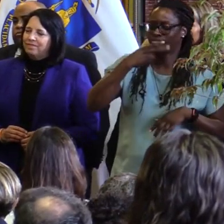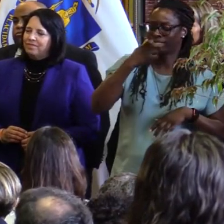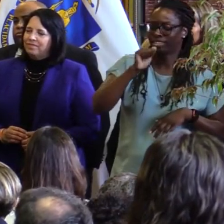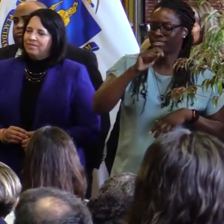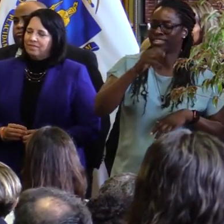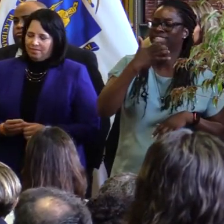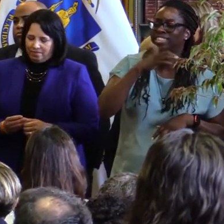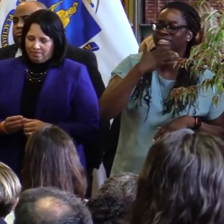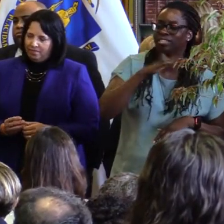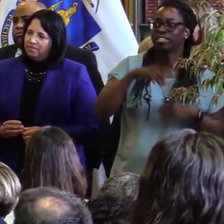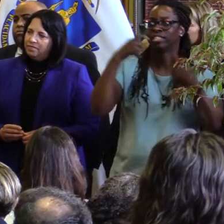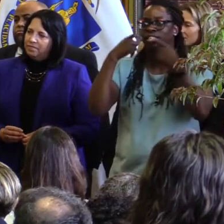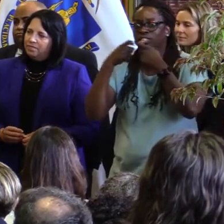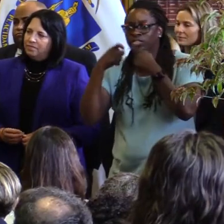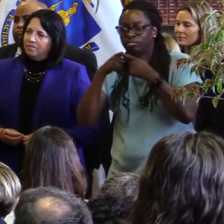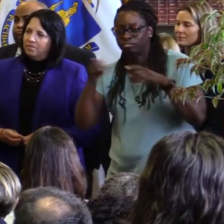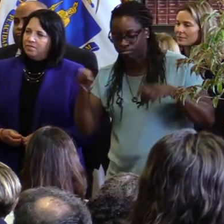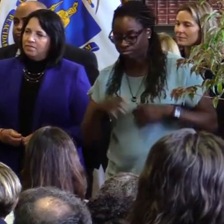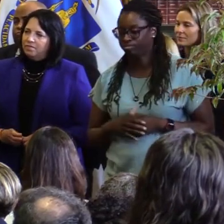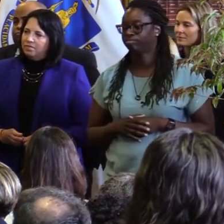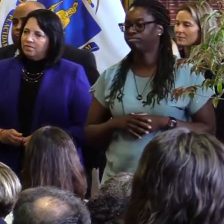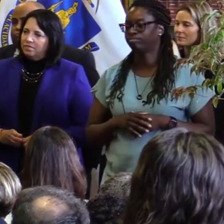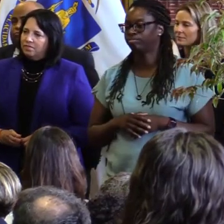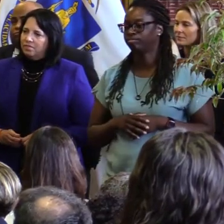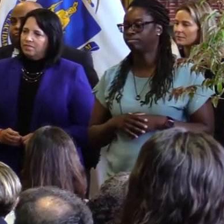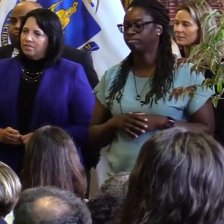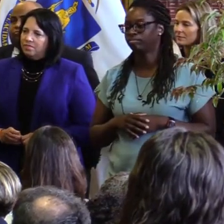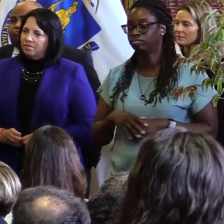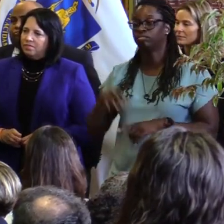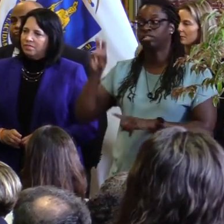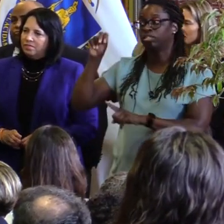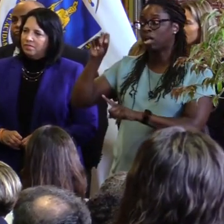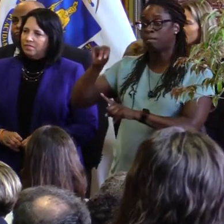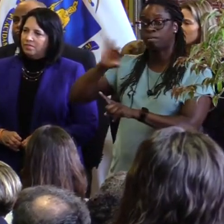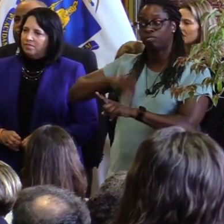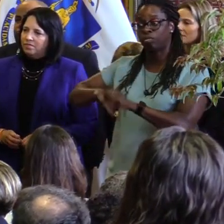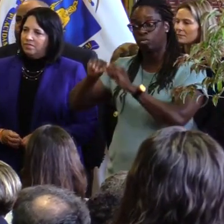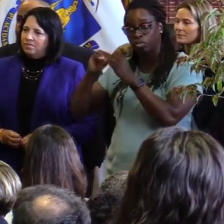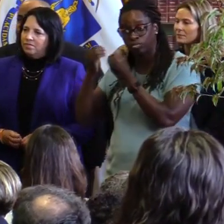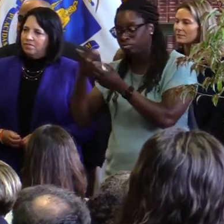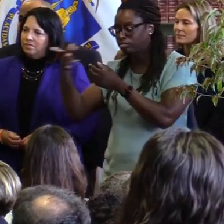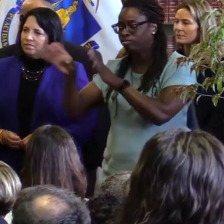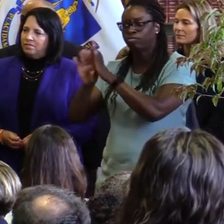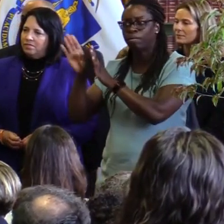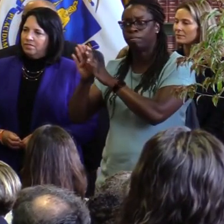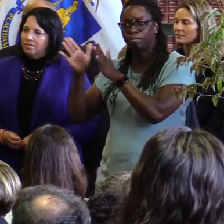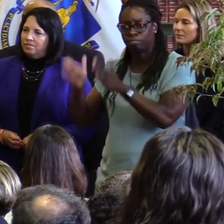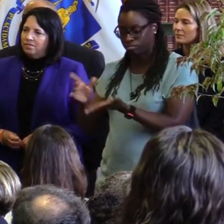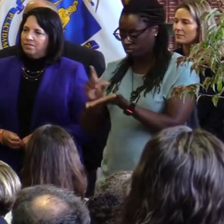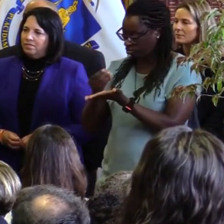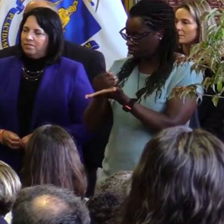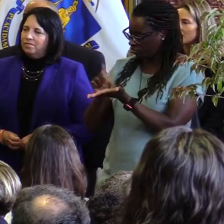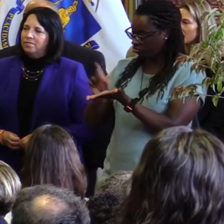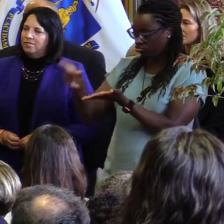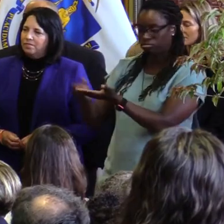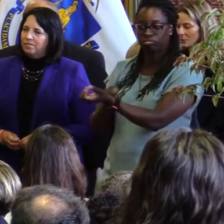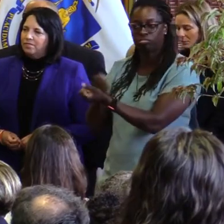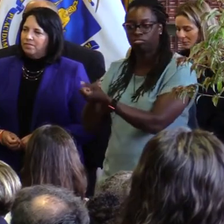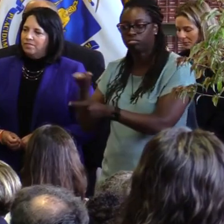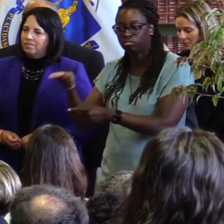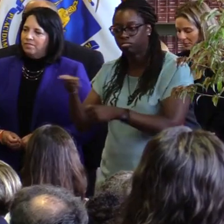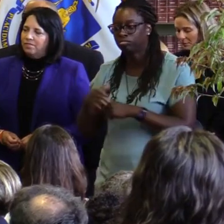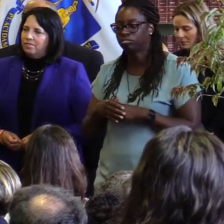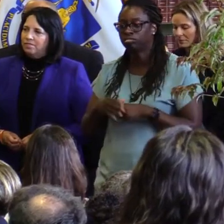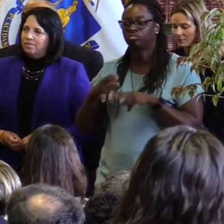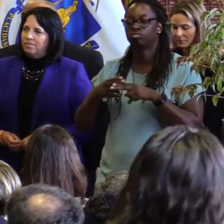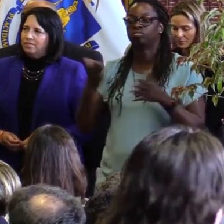Nonprofit developers, importantly, are going to get access to capital that makes possible a net zero development serving hundreds